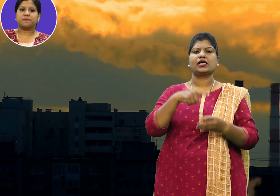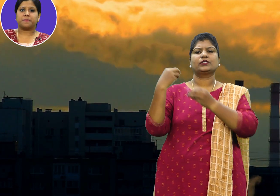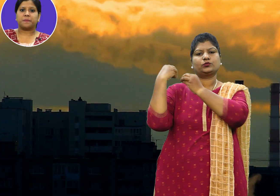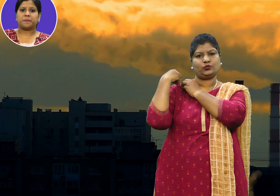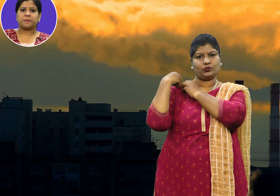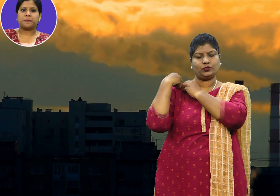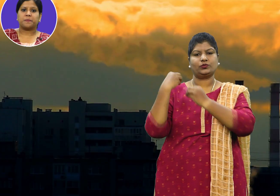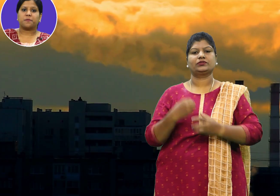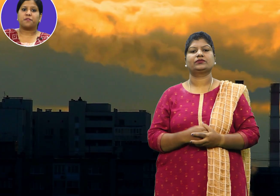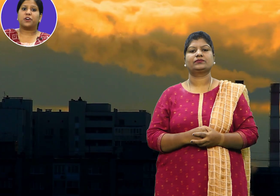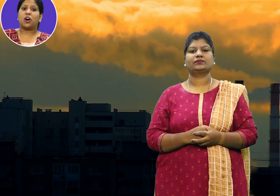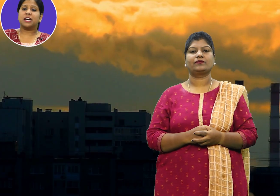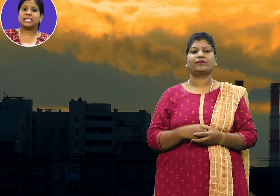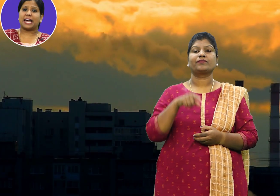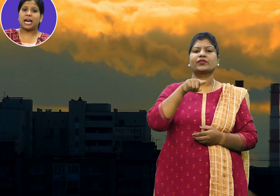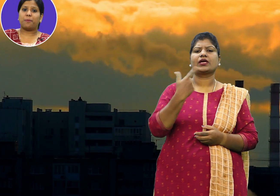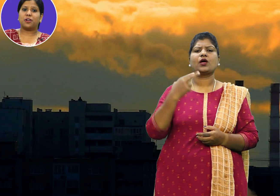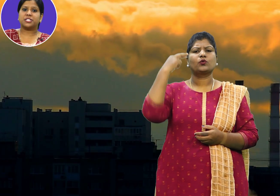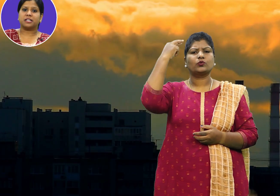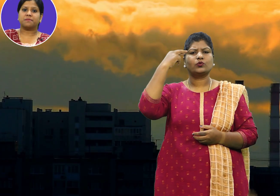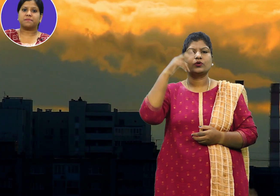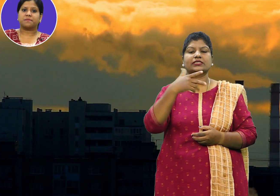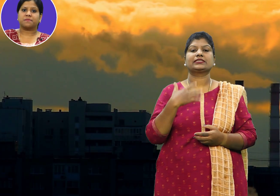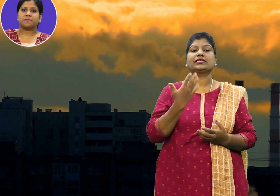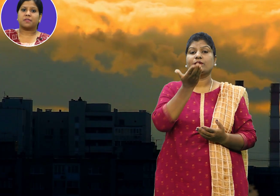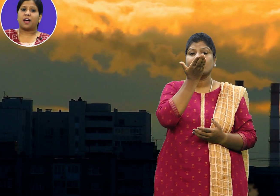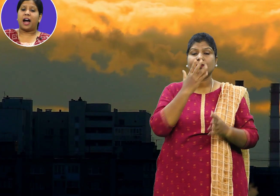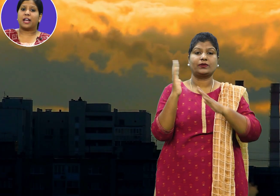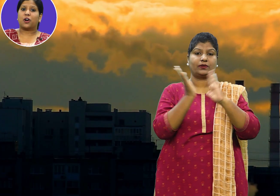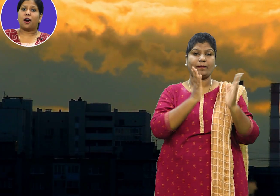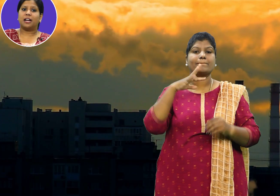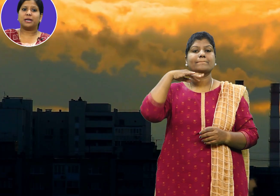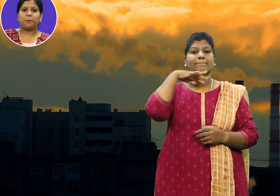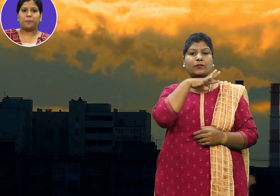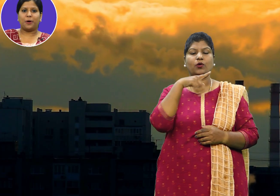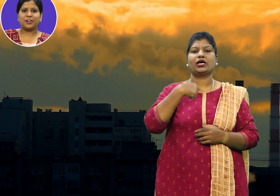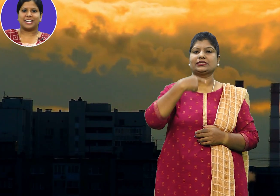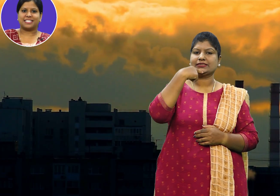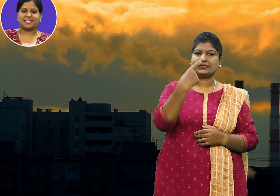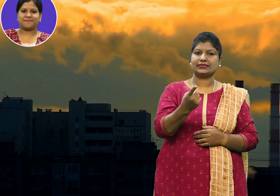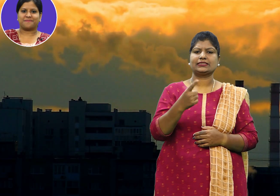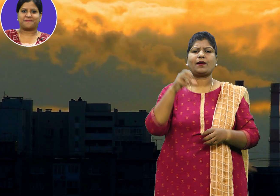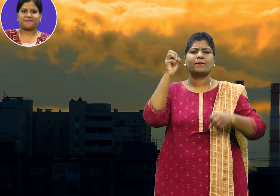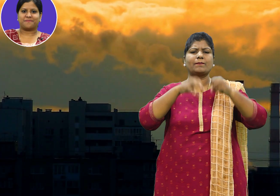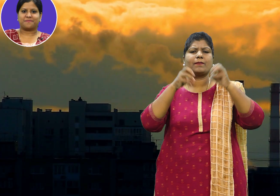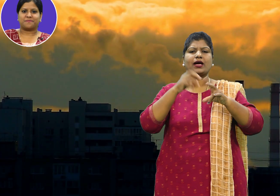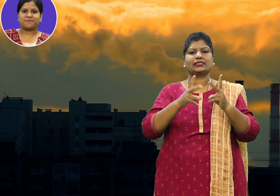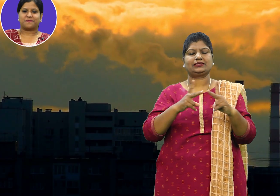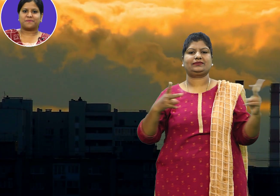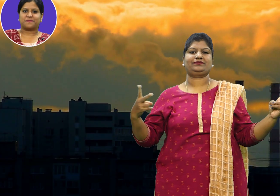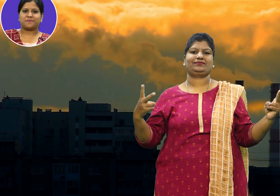responsible for causing air pollution are called pollutants.